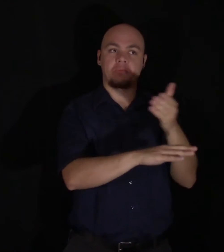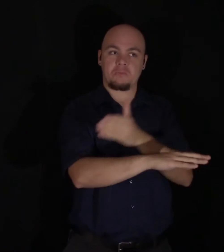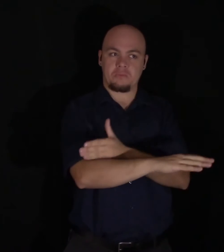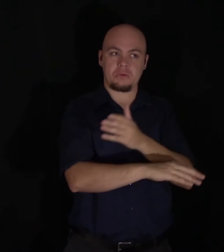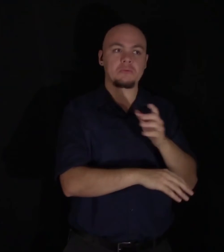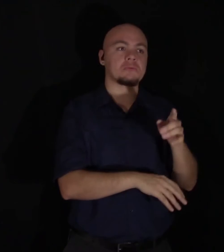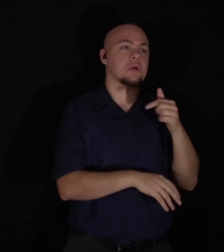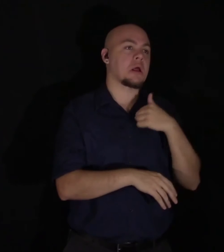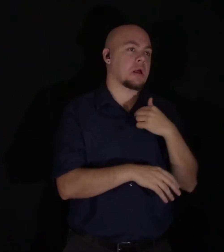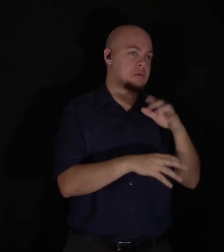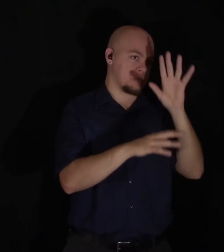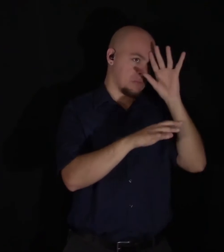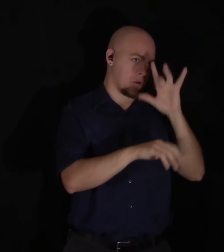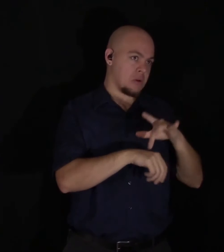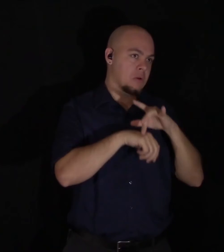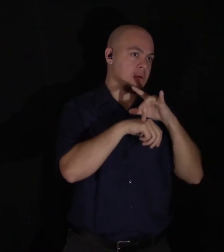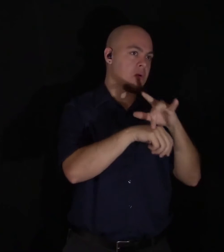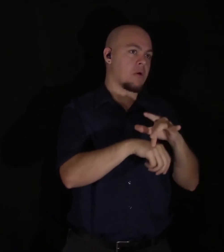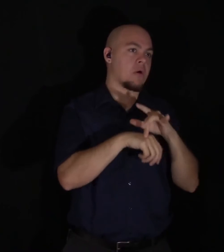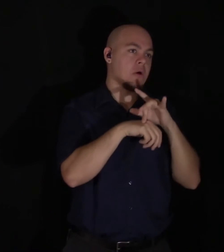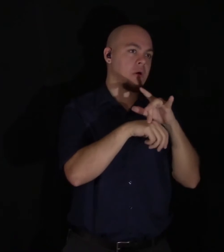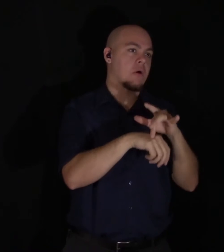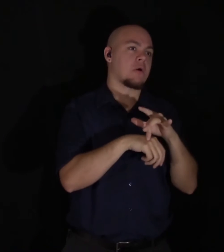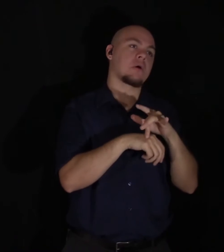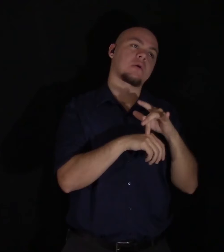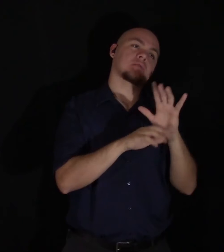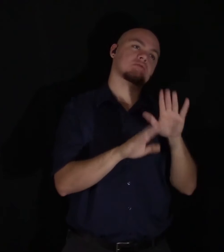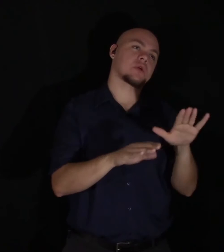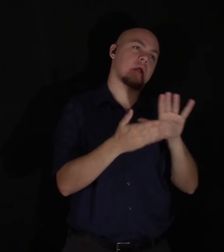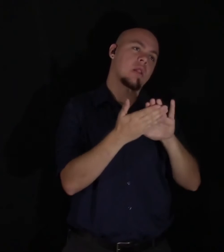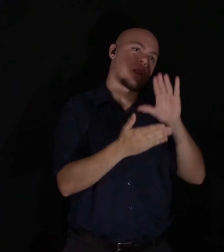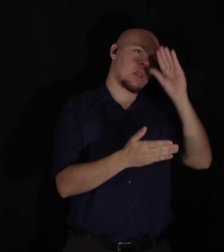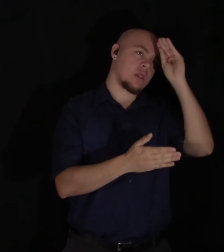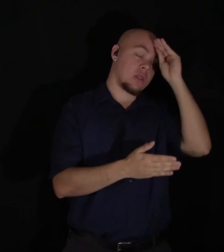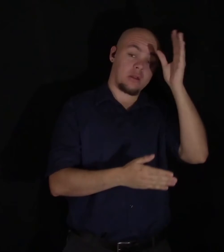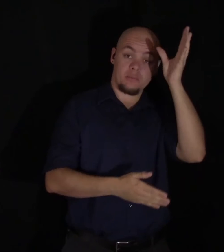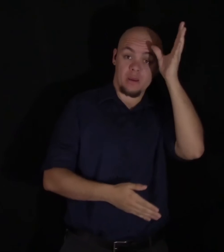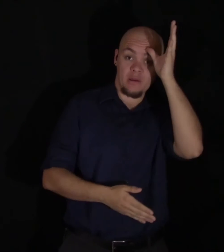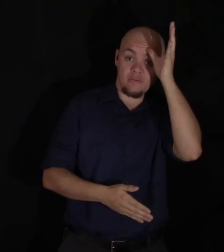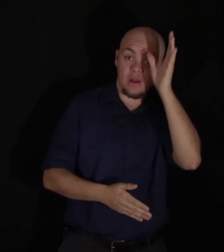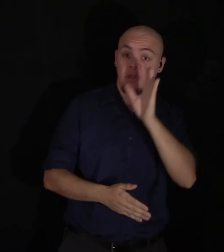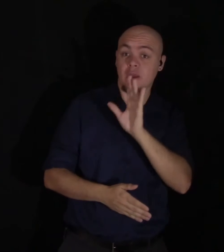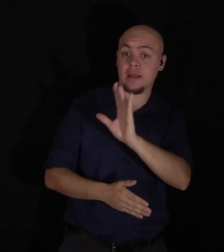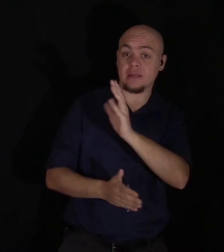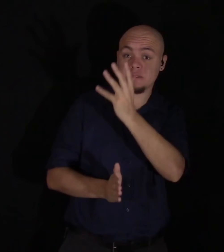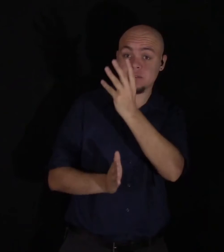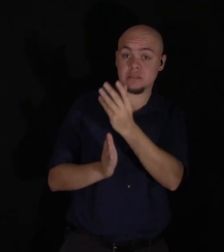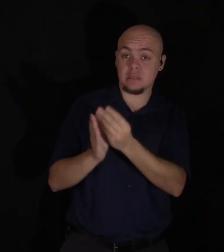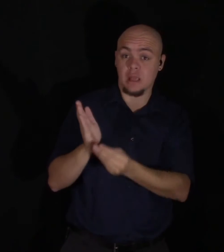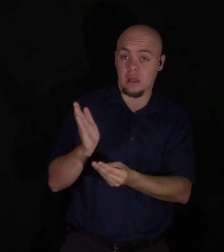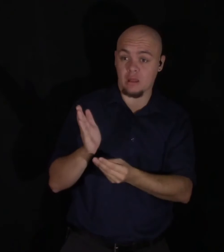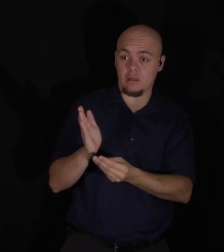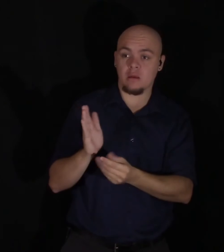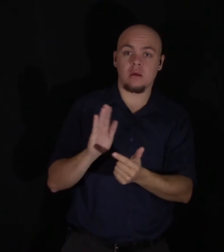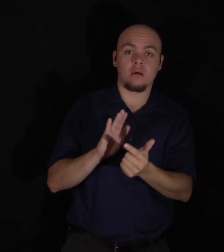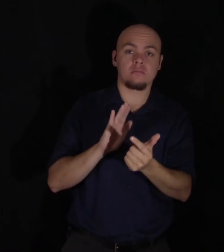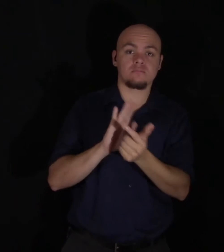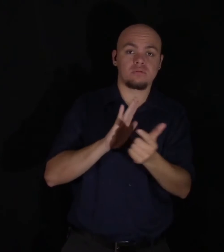which I had felt as a child on learning that my father's dying injunction had forbidden my uncle to allow me